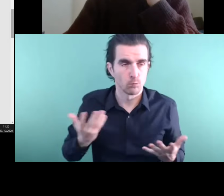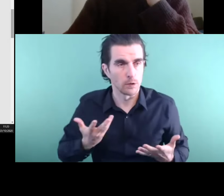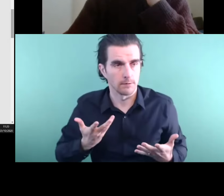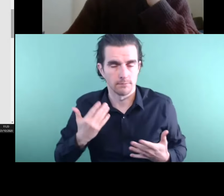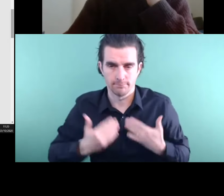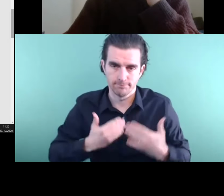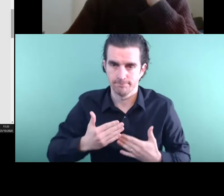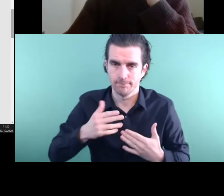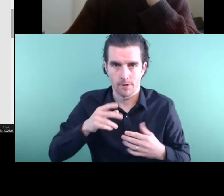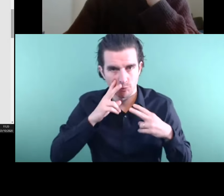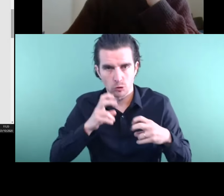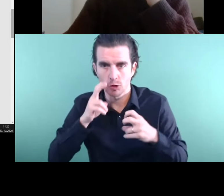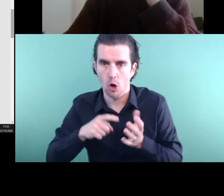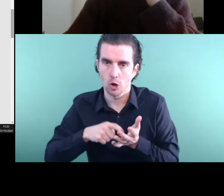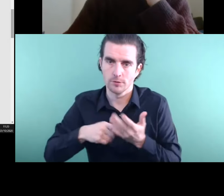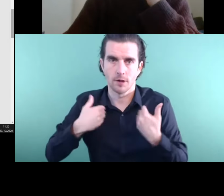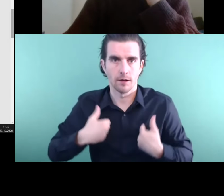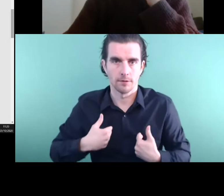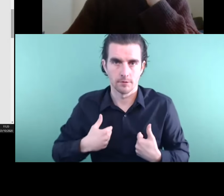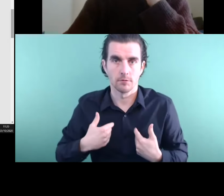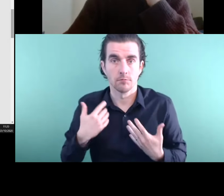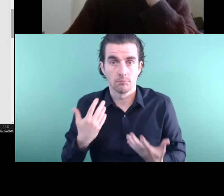generate change. So in some cases,